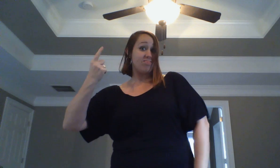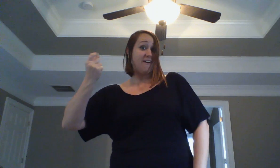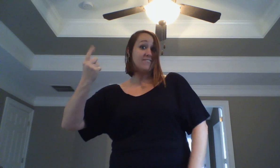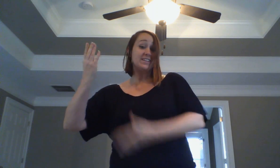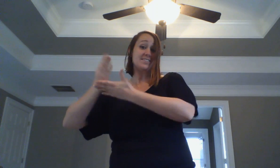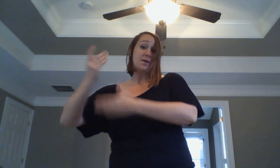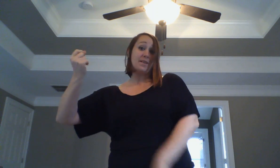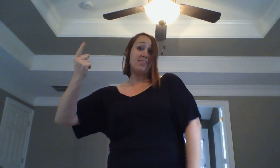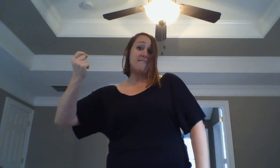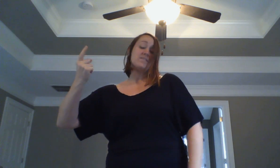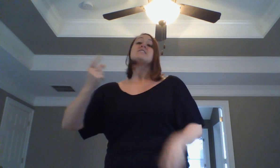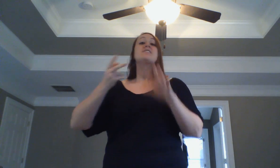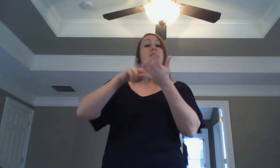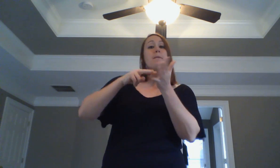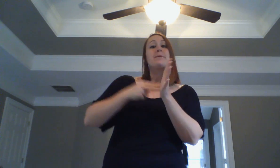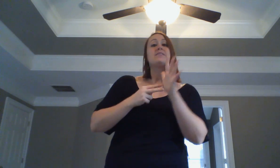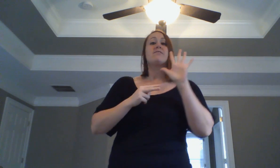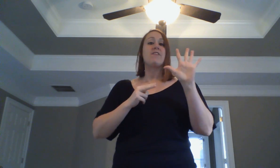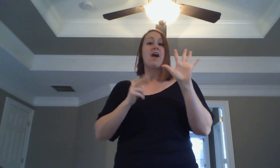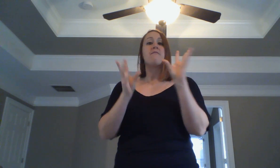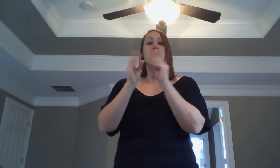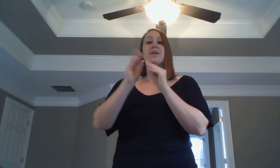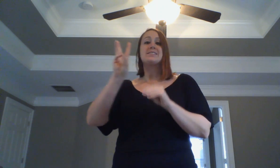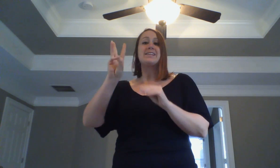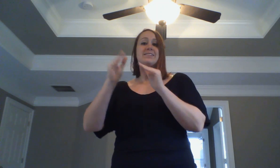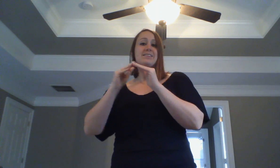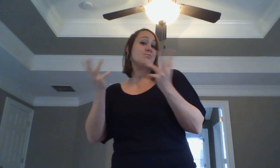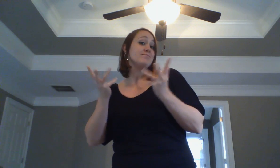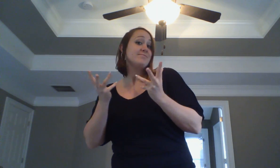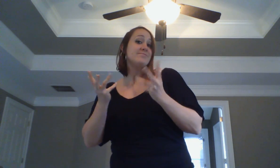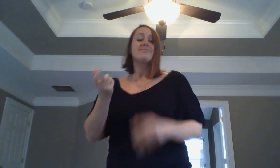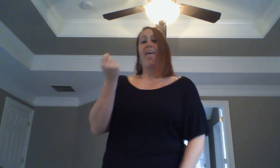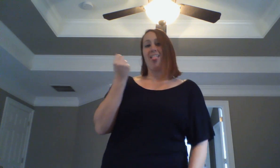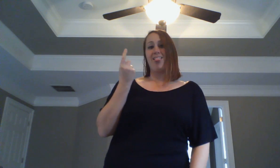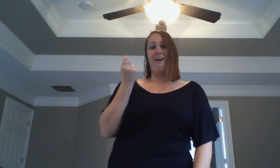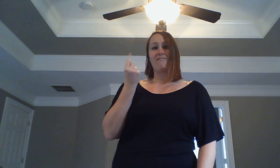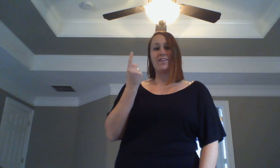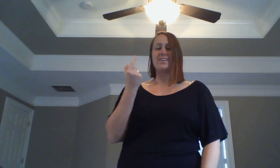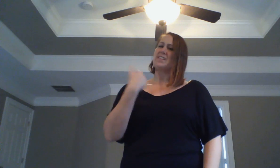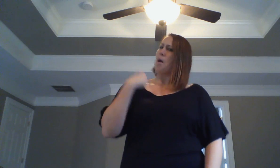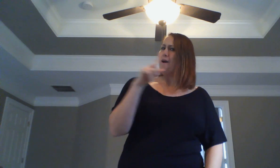plus 6 is equal to 11. Now I'm going to ask you a question. What is 6 plus 5?